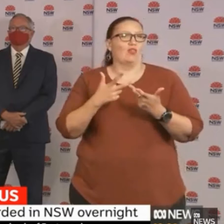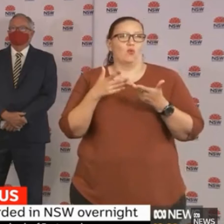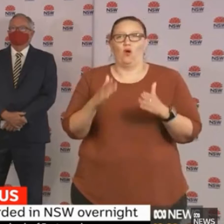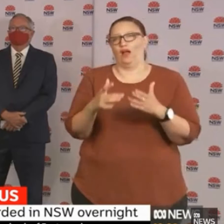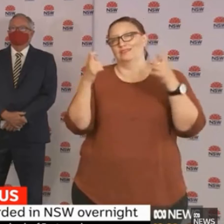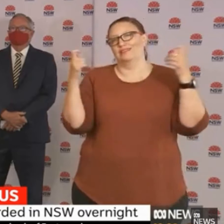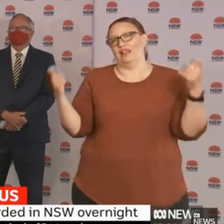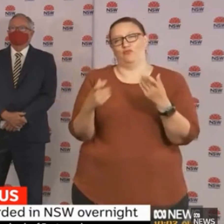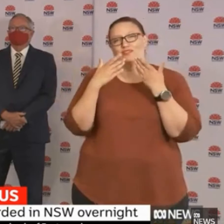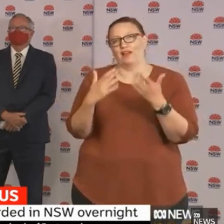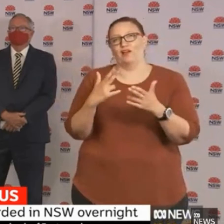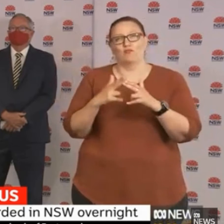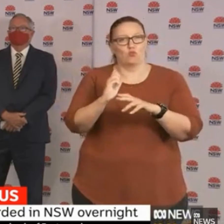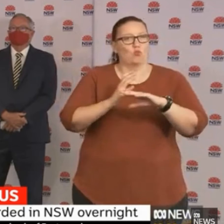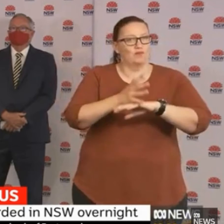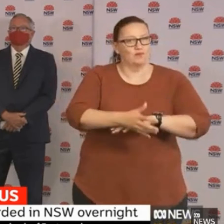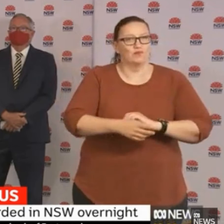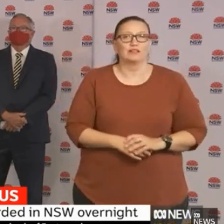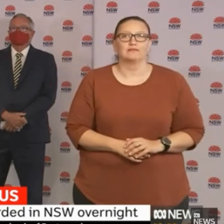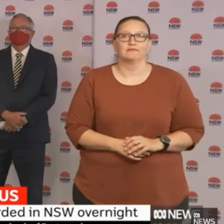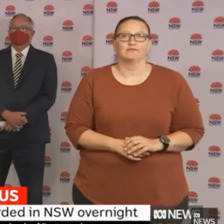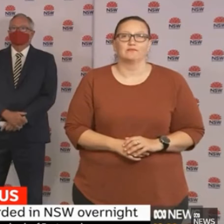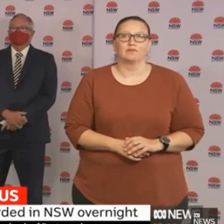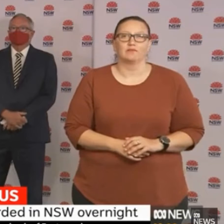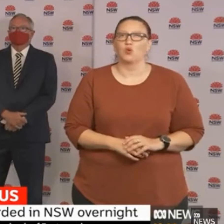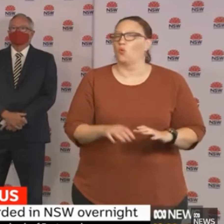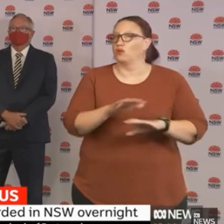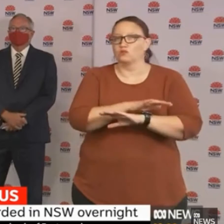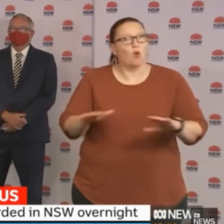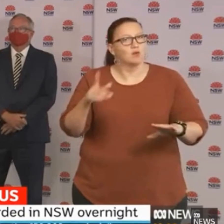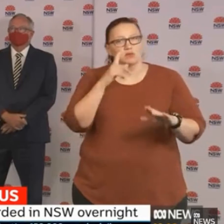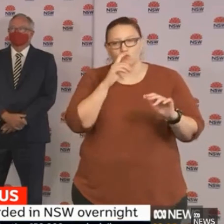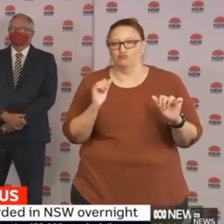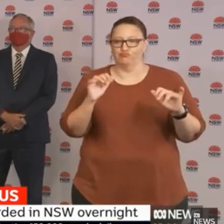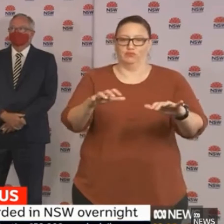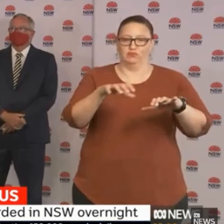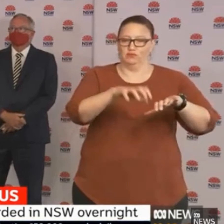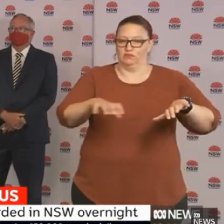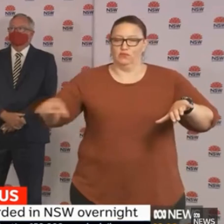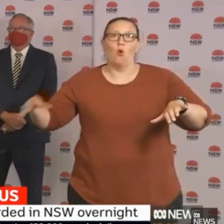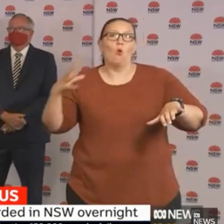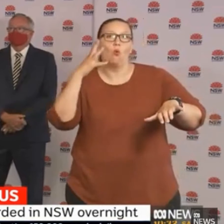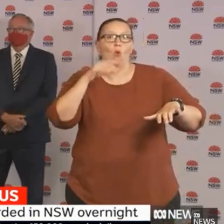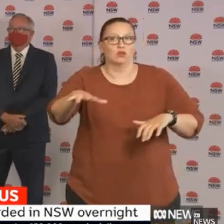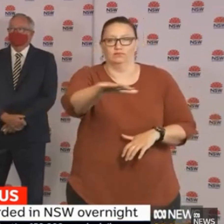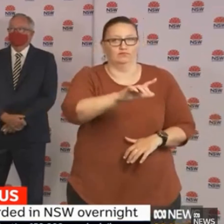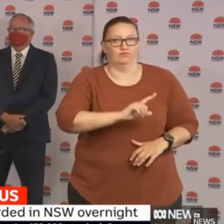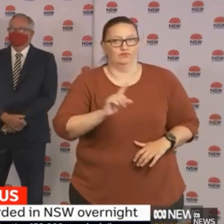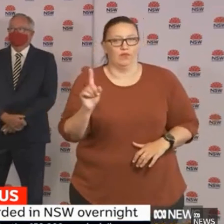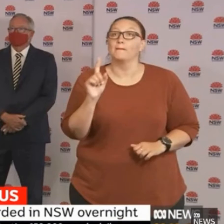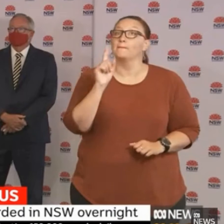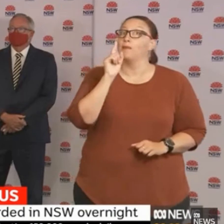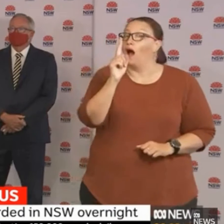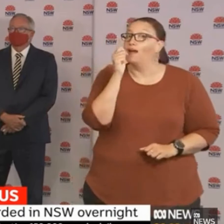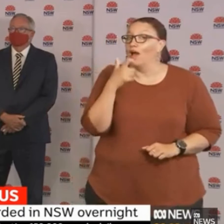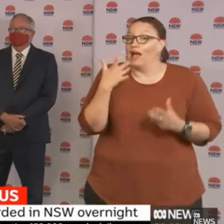whatsoever. However, if you have a booking for a restaurant or another hospitality venue, so long as the 4 square metre rule is in